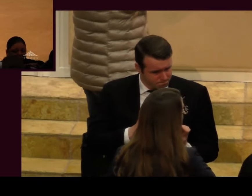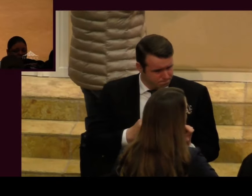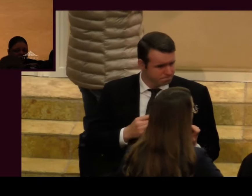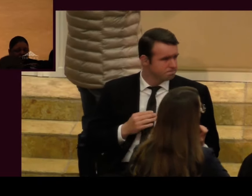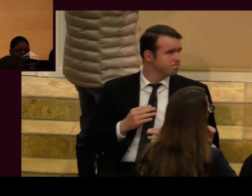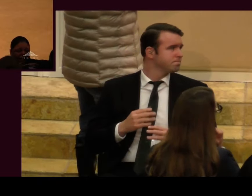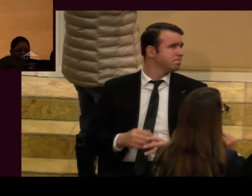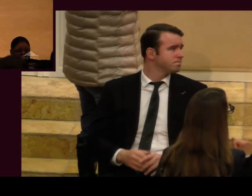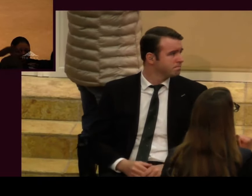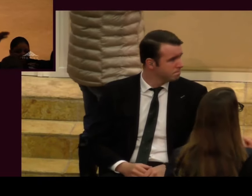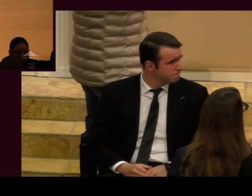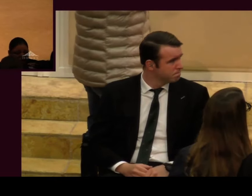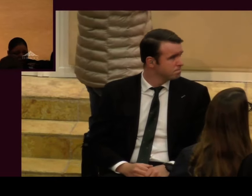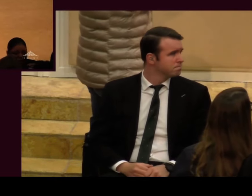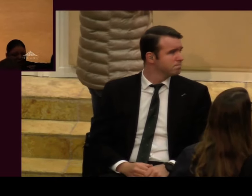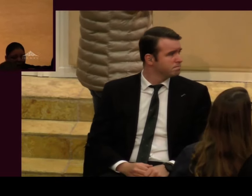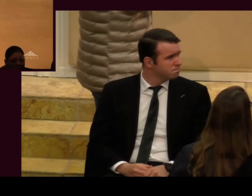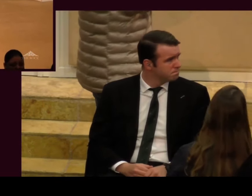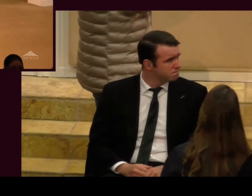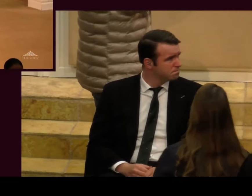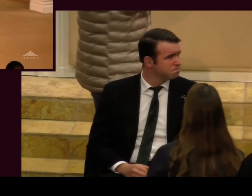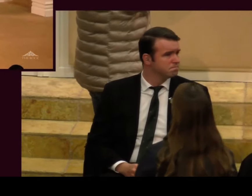Shabarianna rende morianna yabahaya.